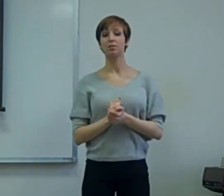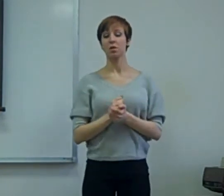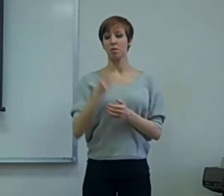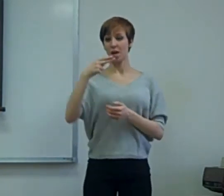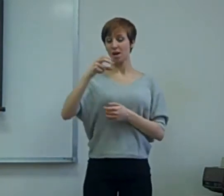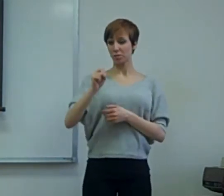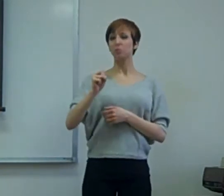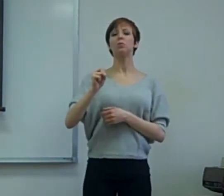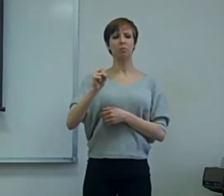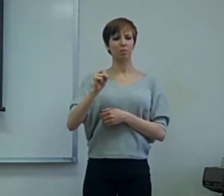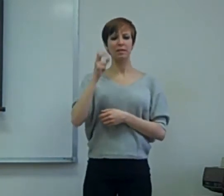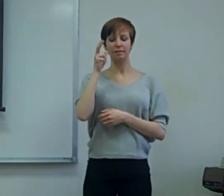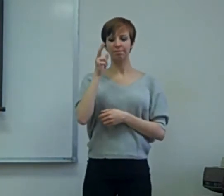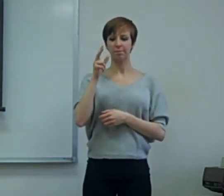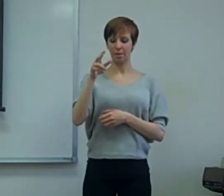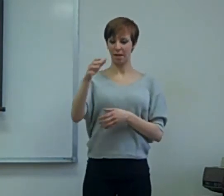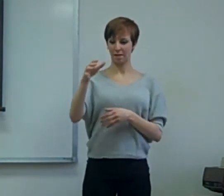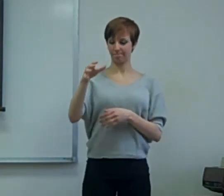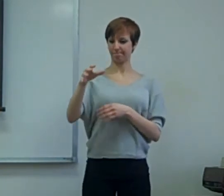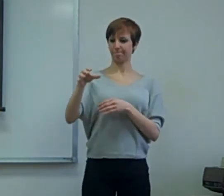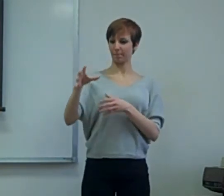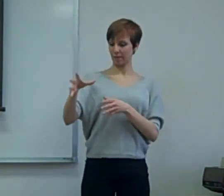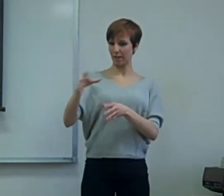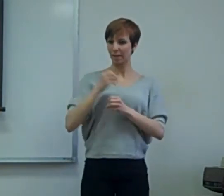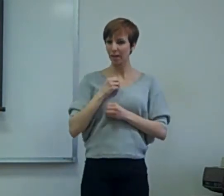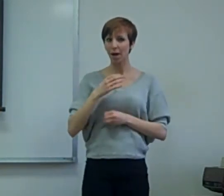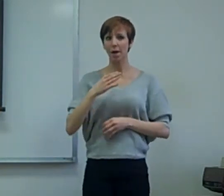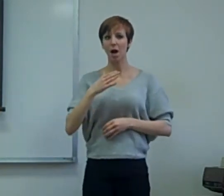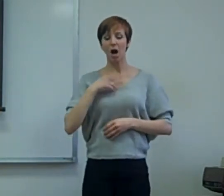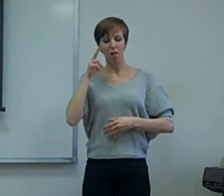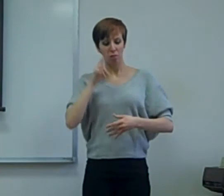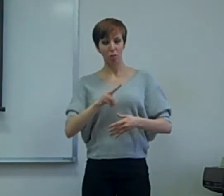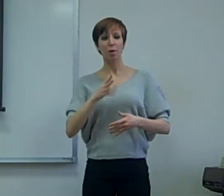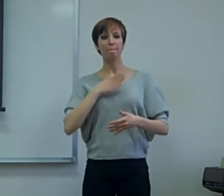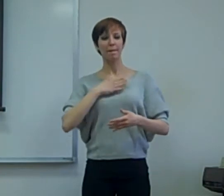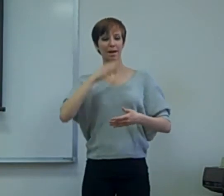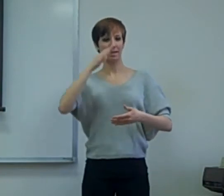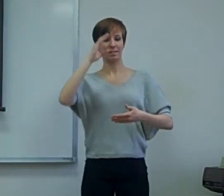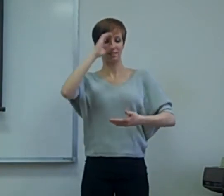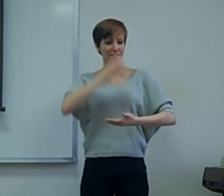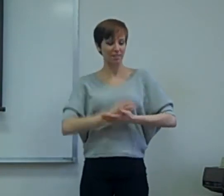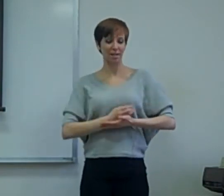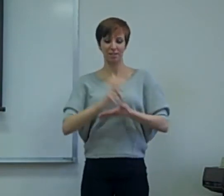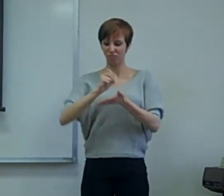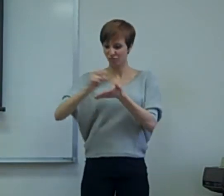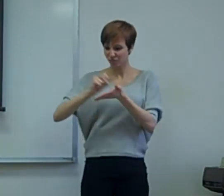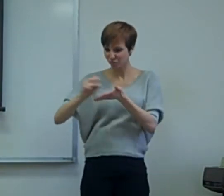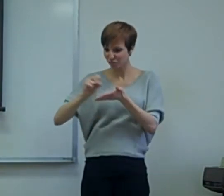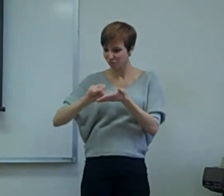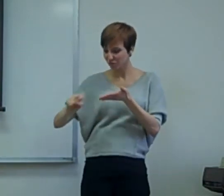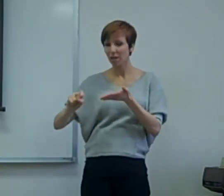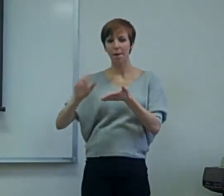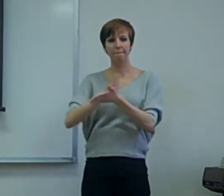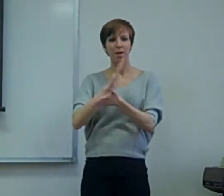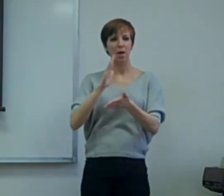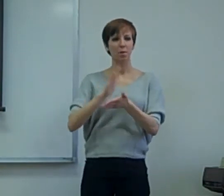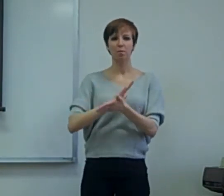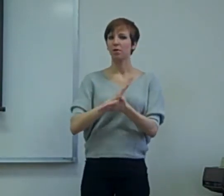up, and inside was my son's handwriting on a paper that I had not seen for I can't even tell